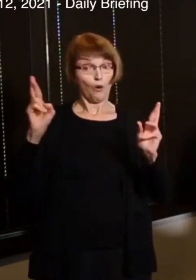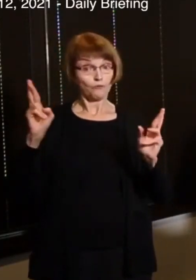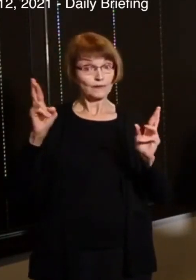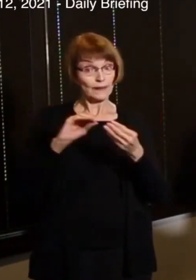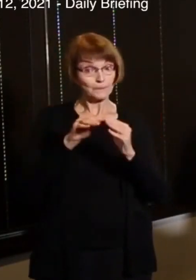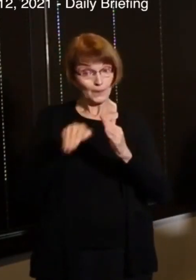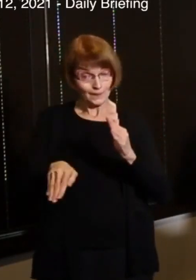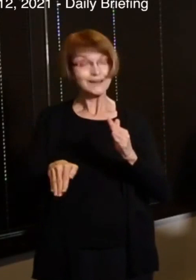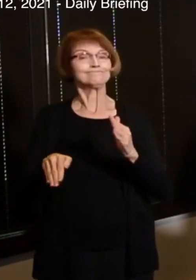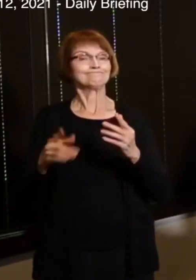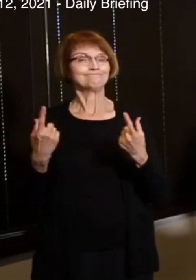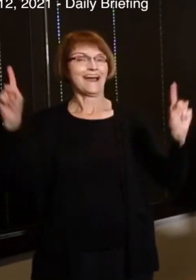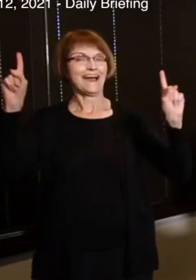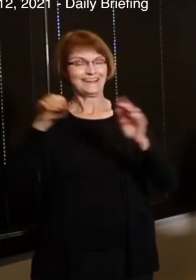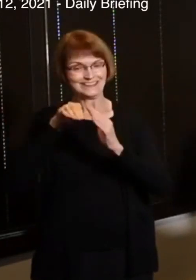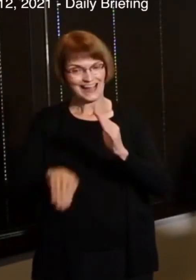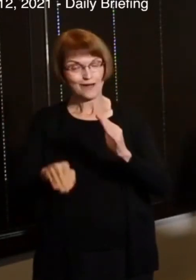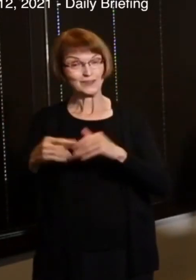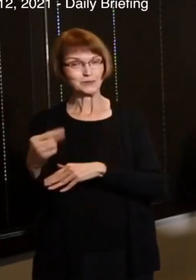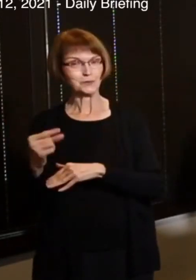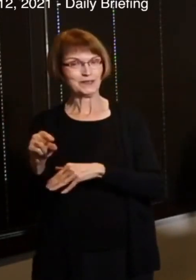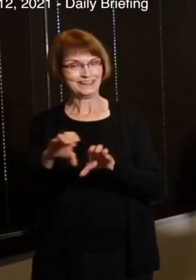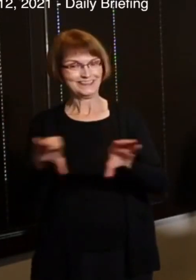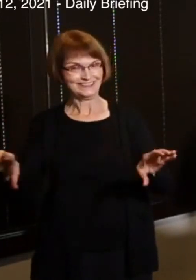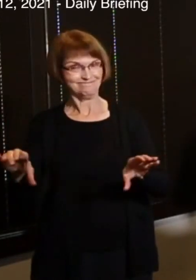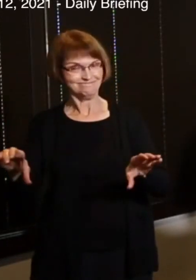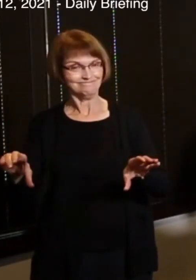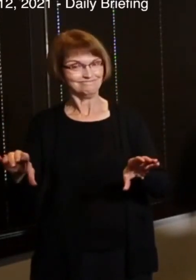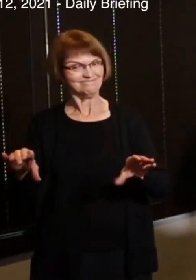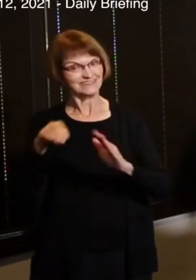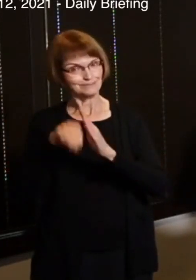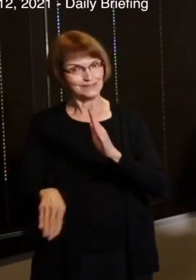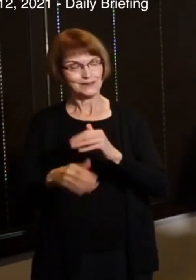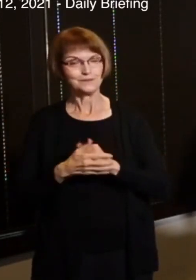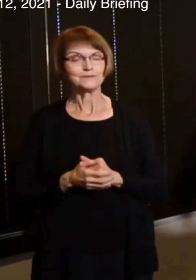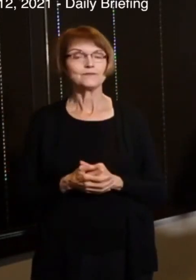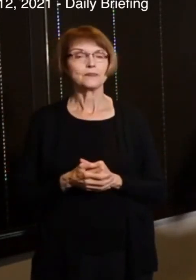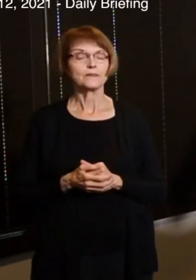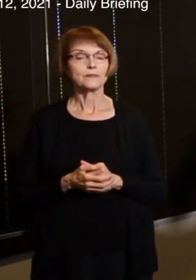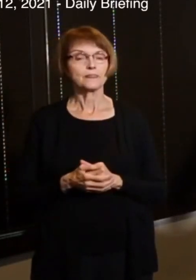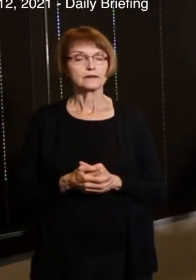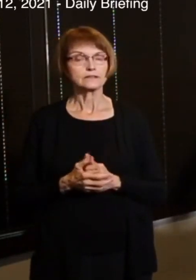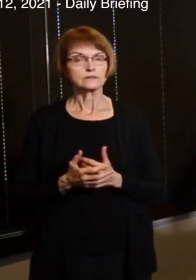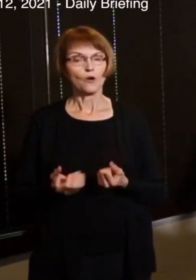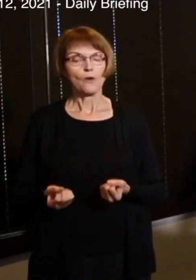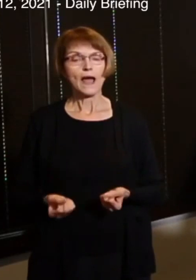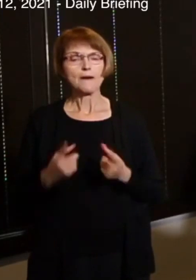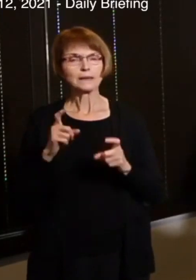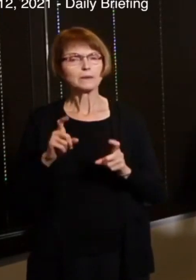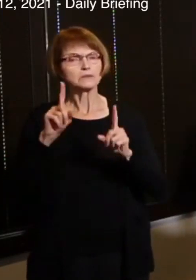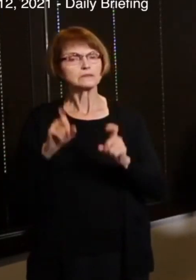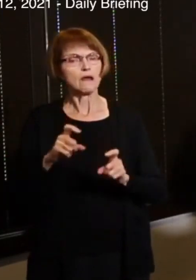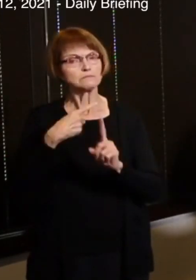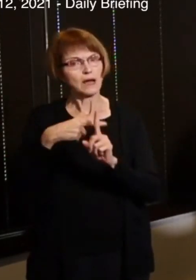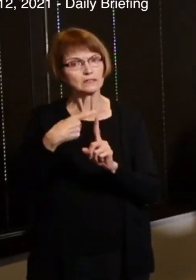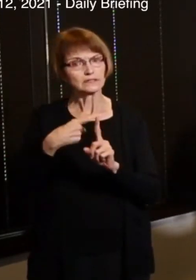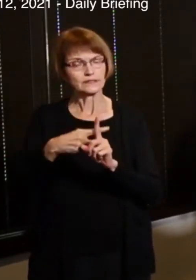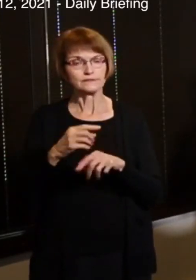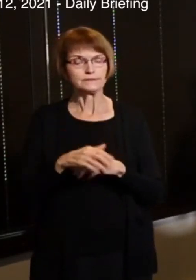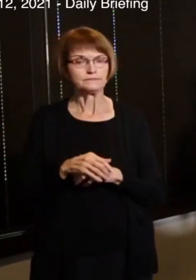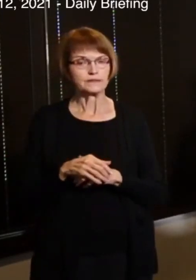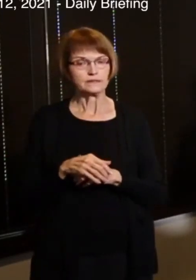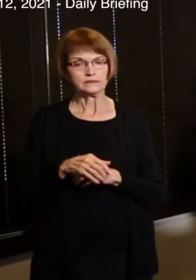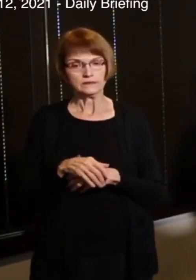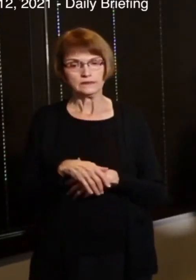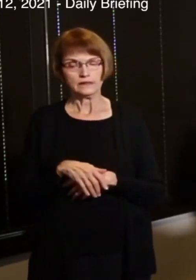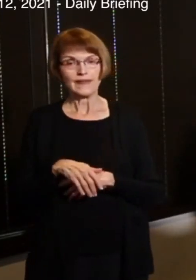we're excited that this is in the green area as well. And then our testing positivity rate, so again, this is testing